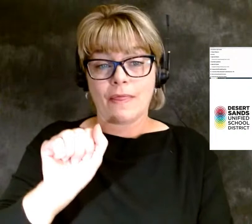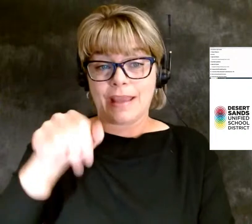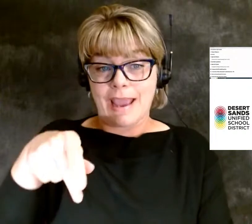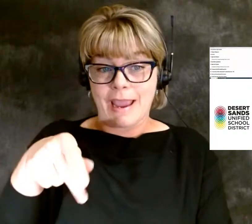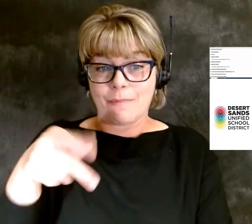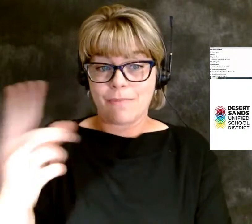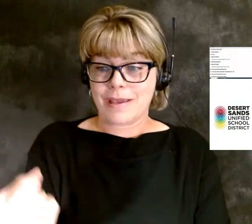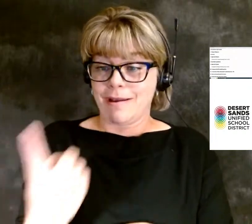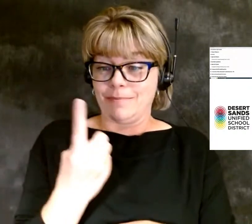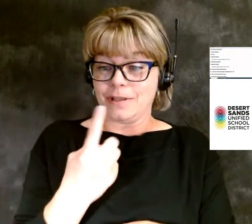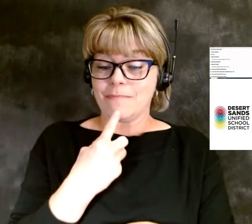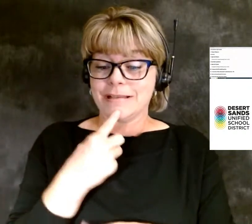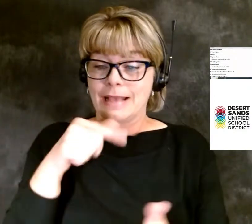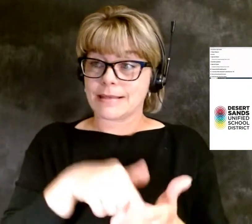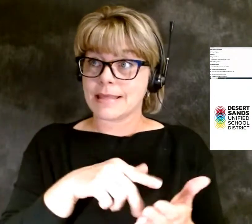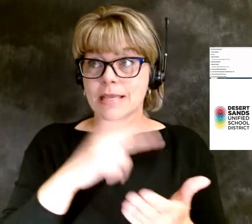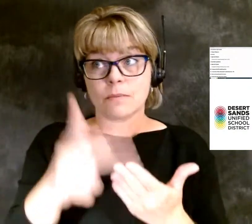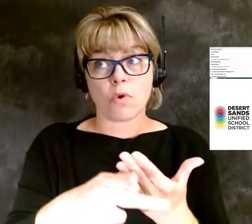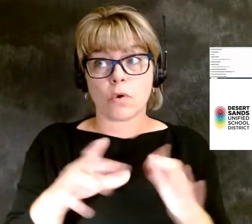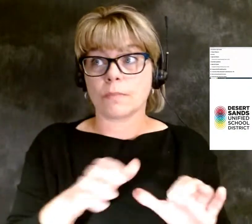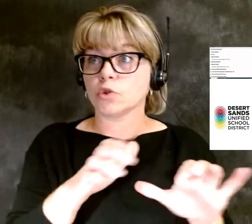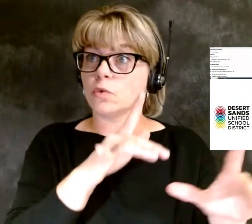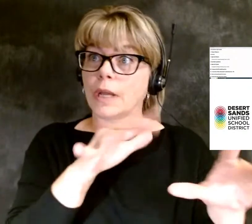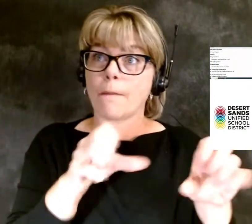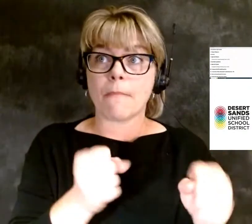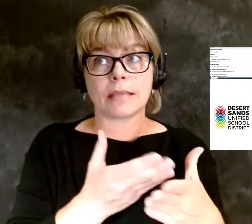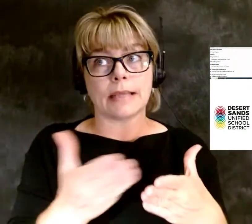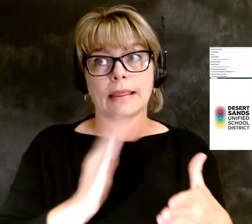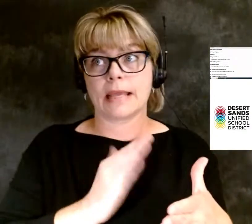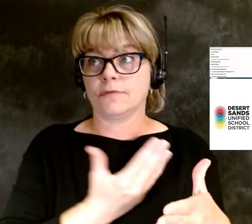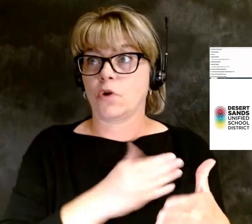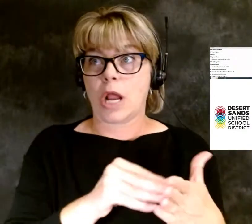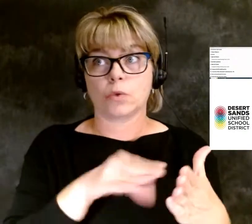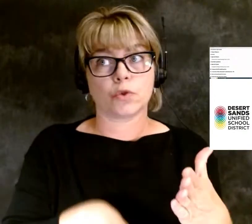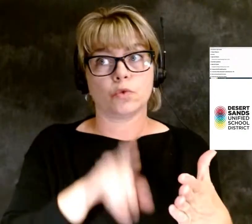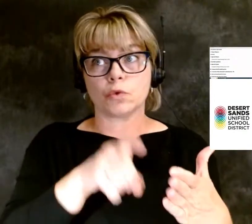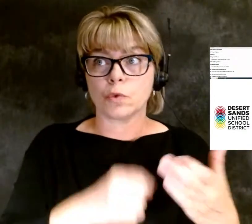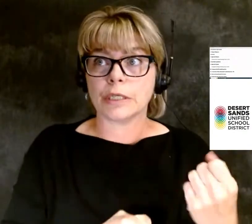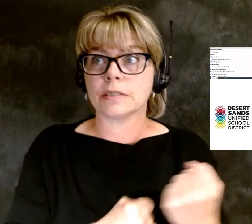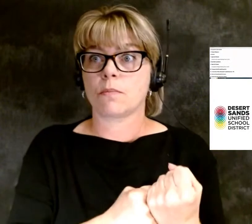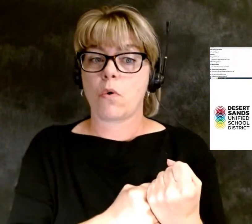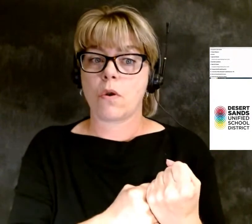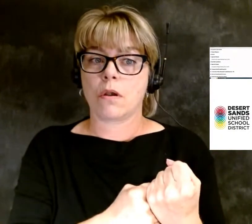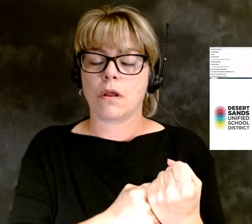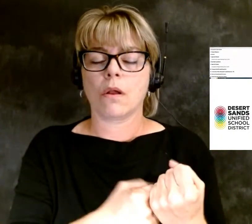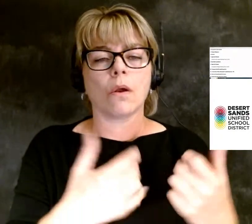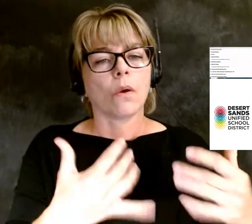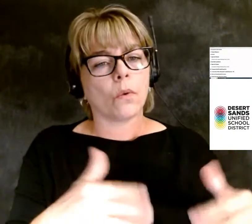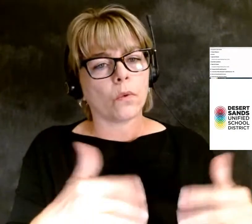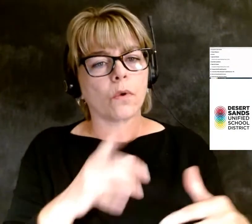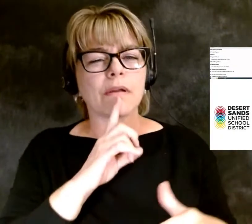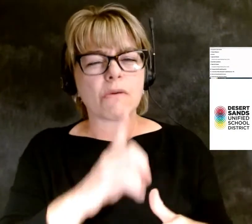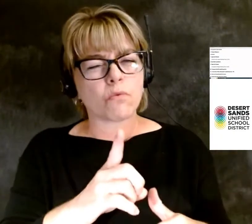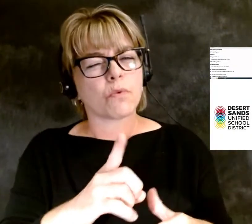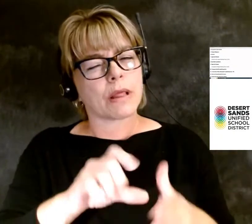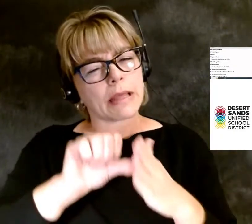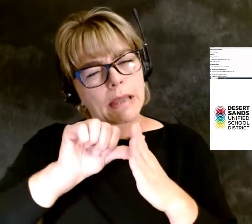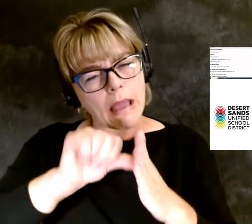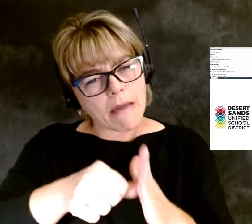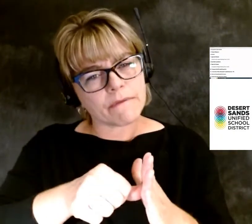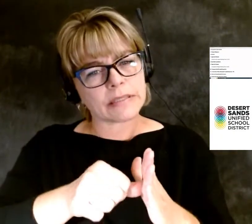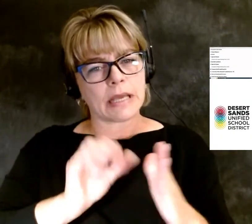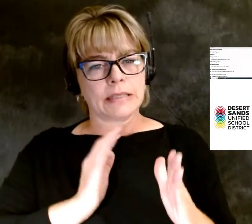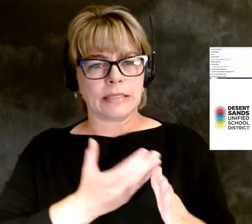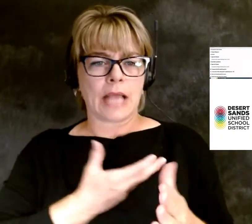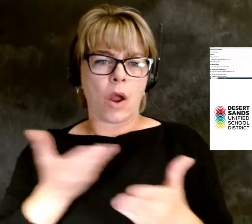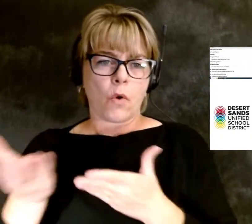doing amazing things for our students who need the most work, it really puts a spotlight on where our services need to